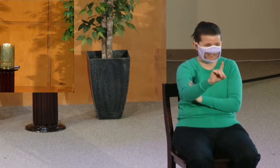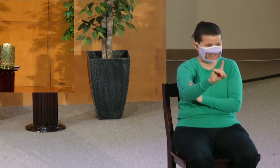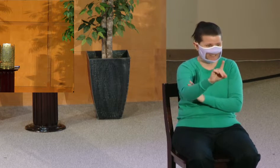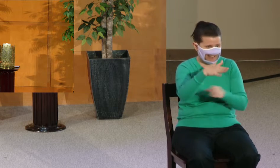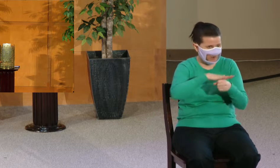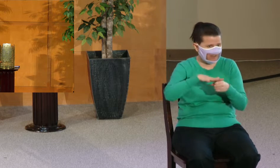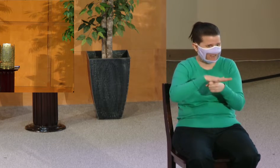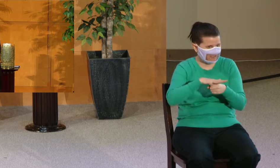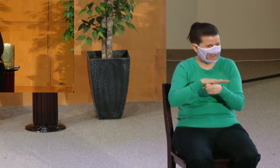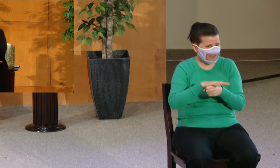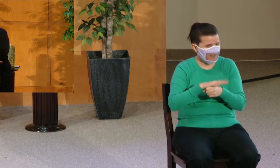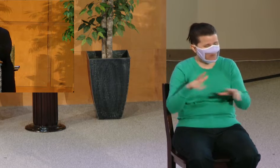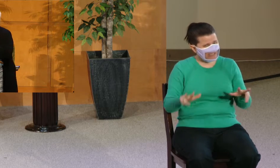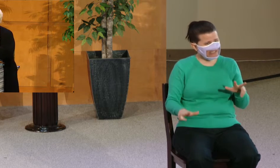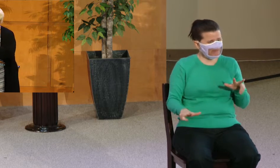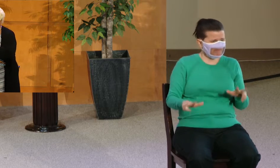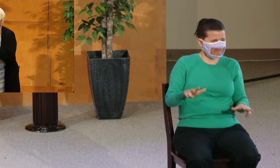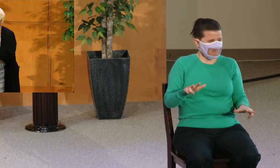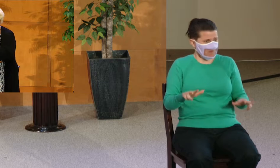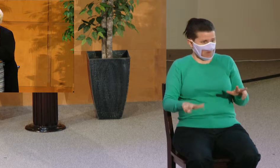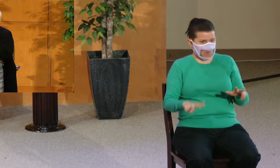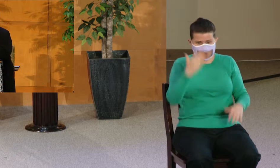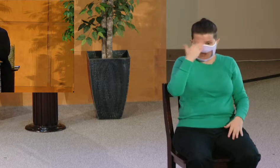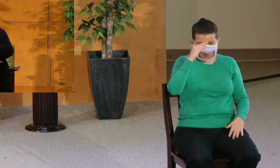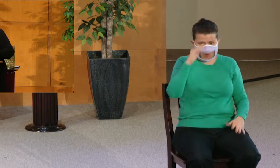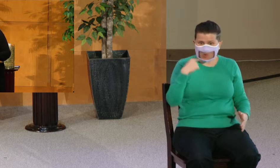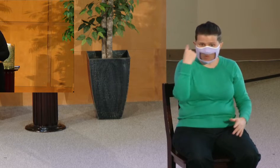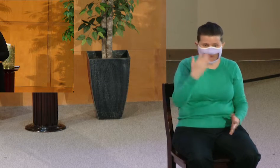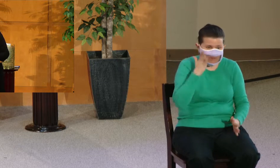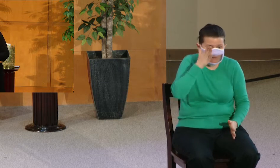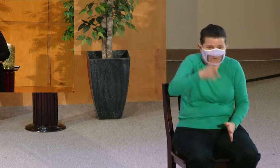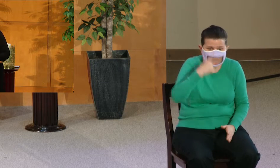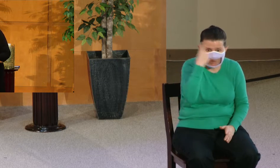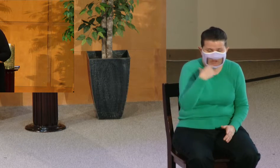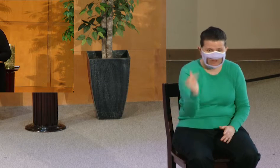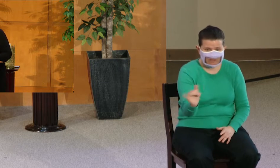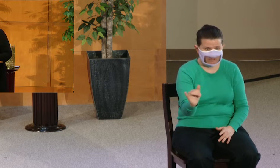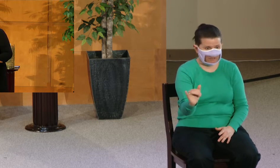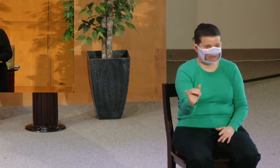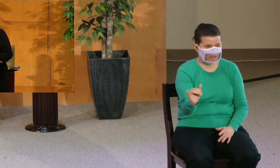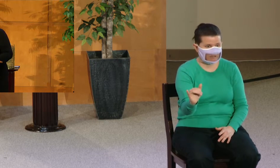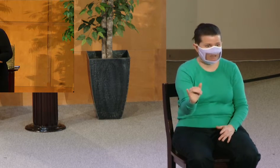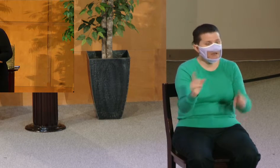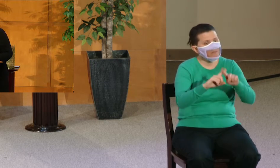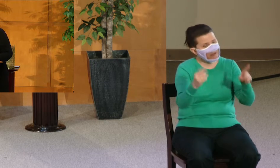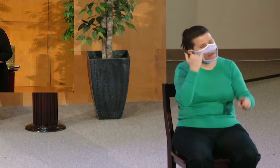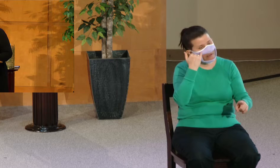certain. We don't know what it's going to look like. But if we are able to be spiritually mature,